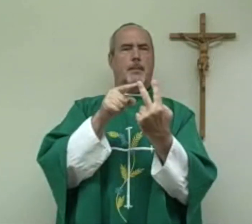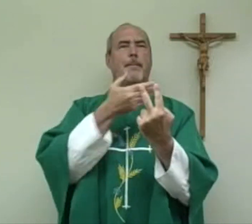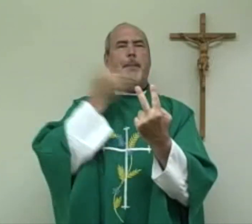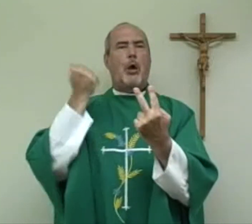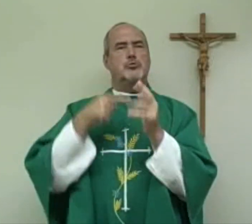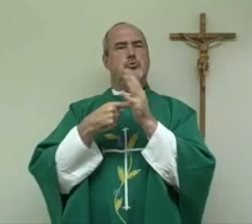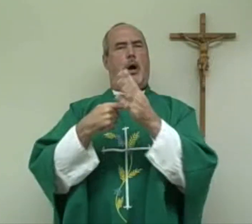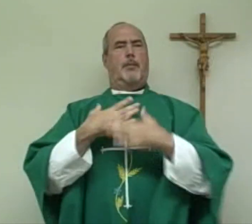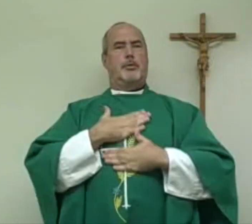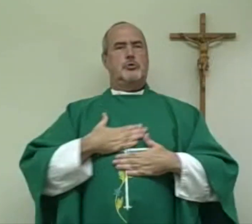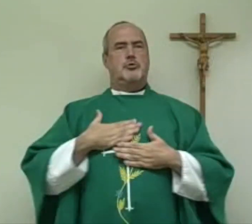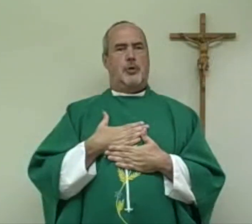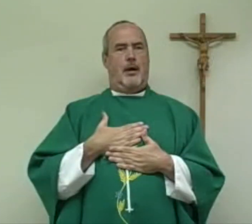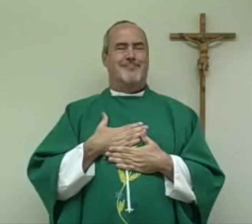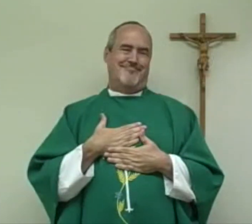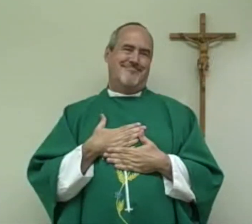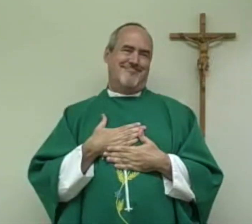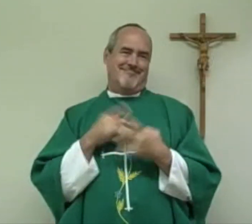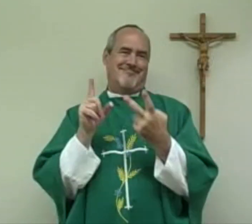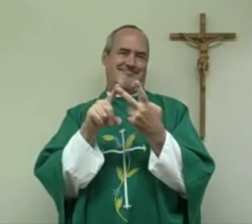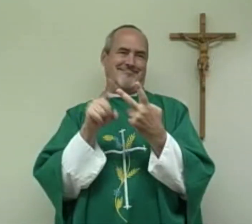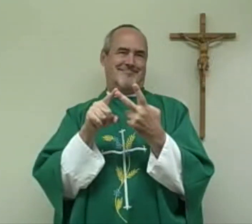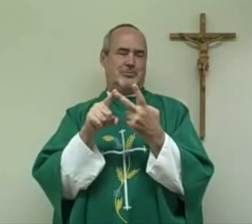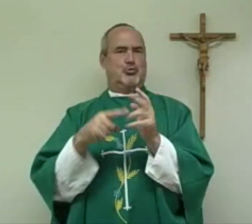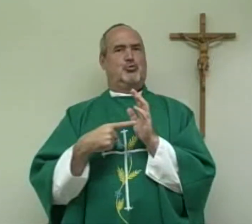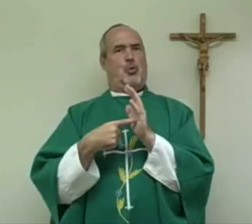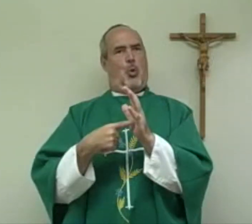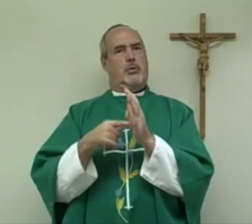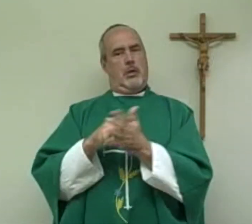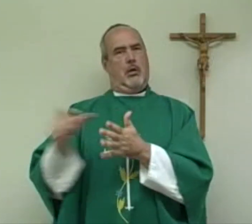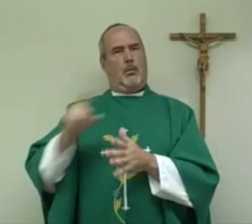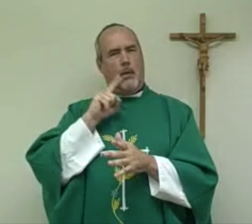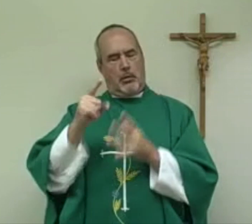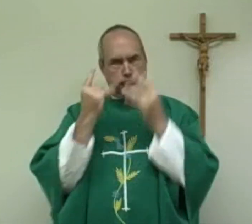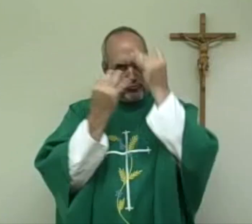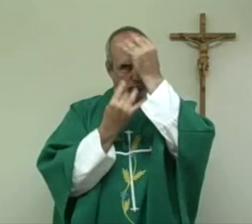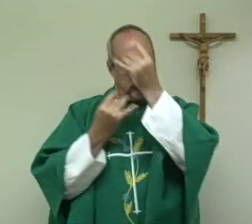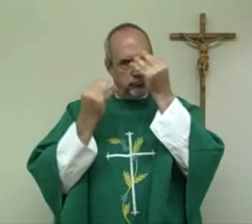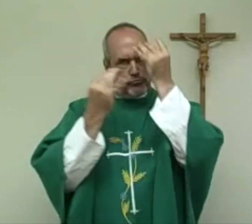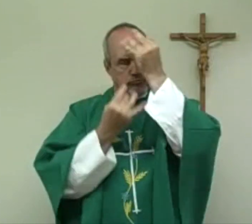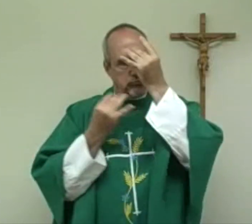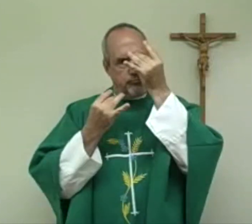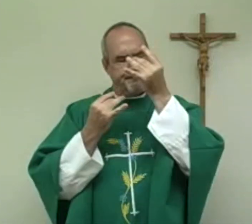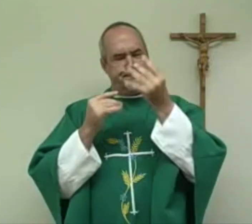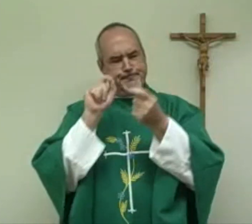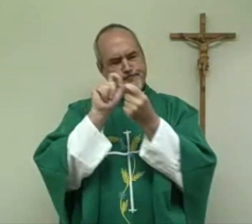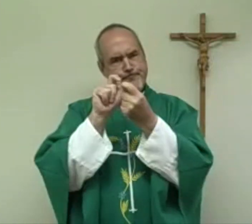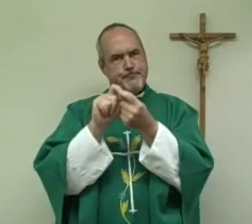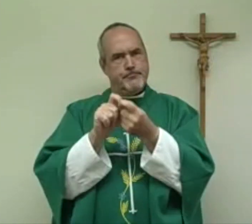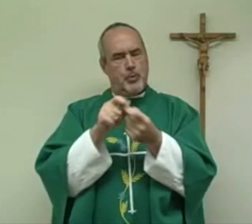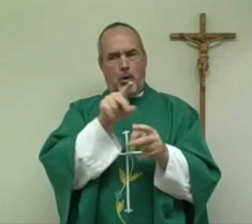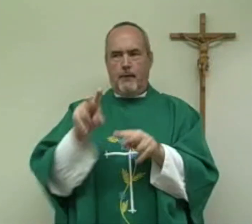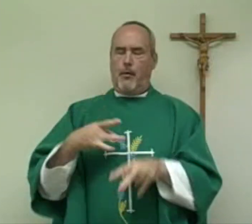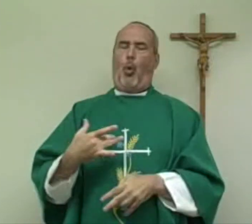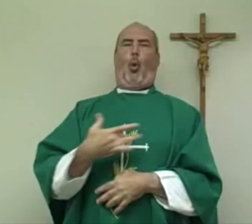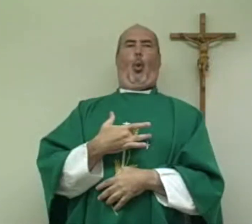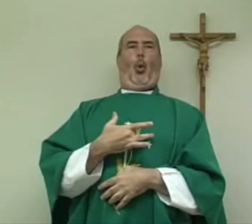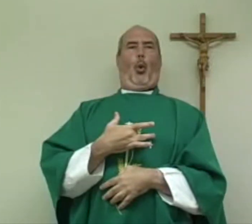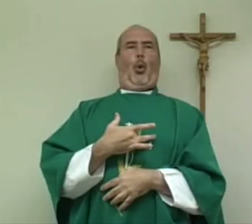Now, which of the 2 people do you think showed more appreciation? The second one, because it was more thoughtful and more